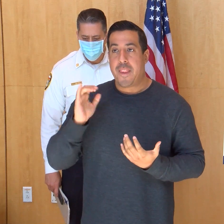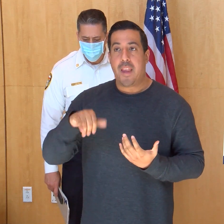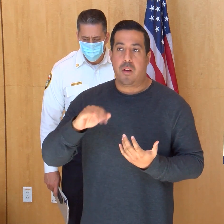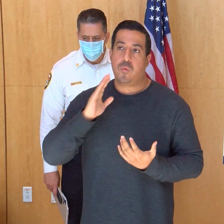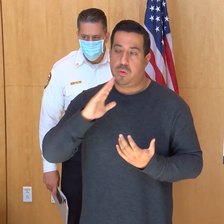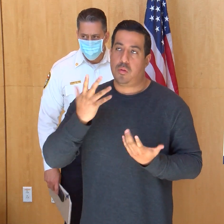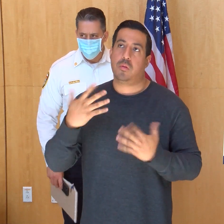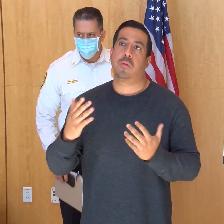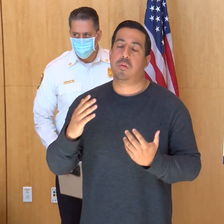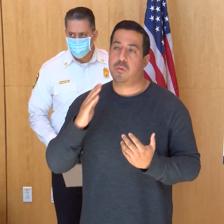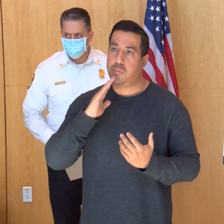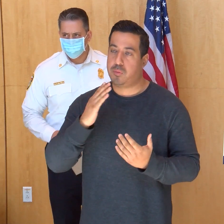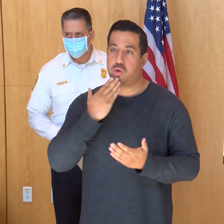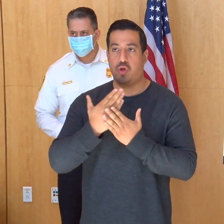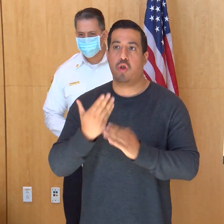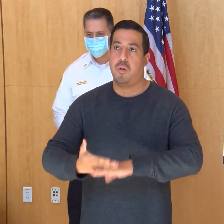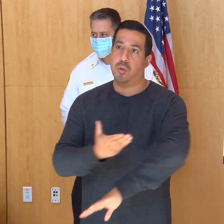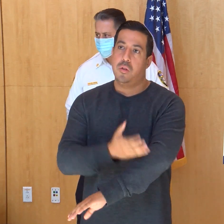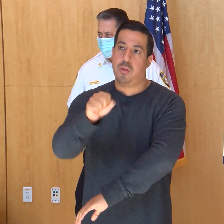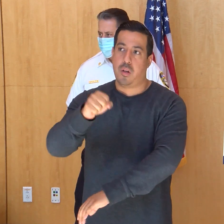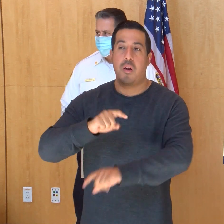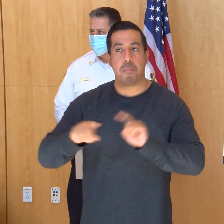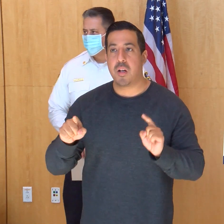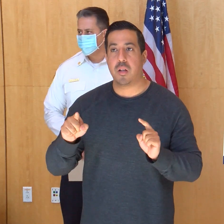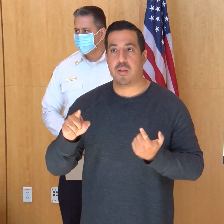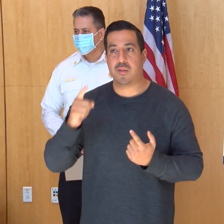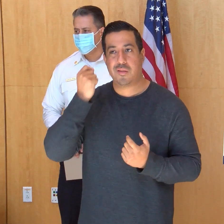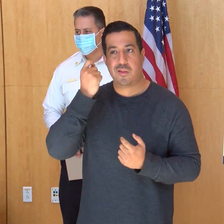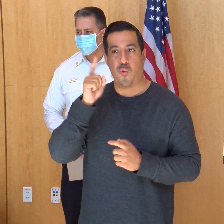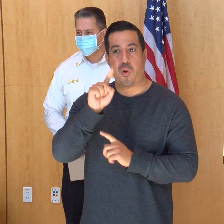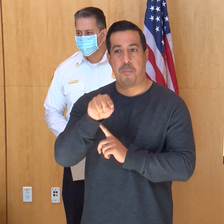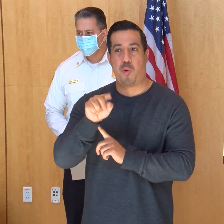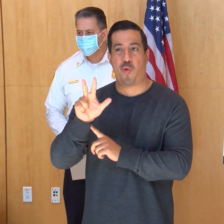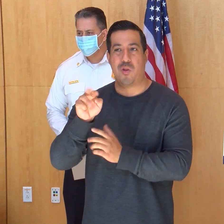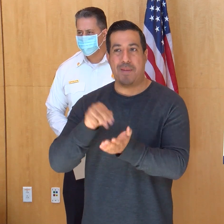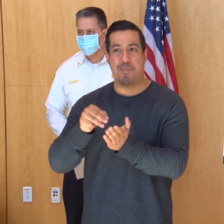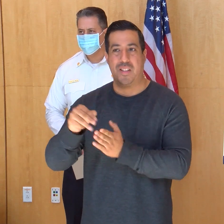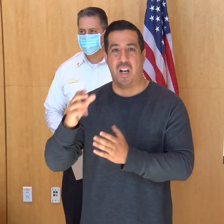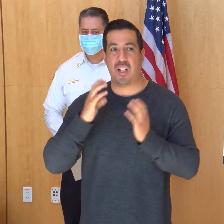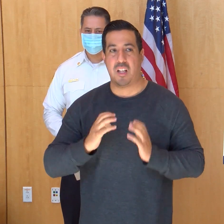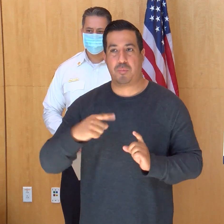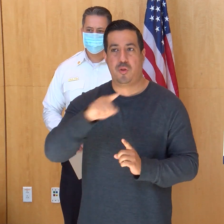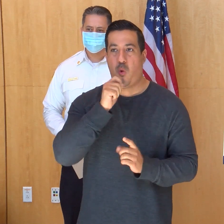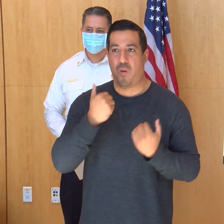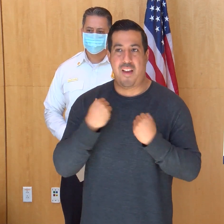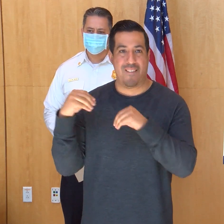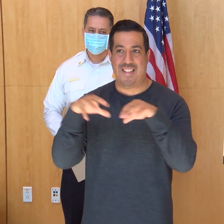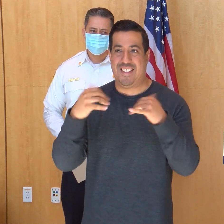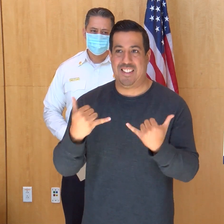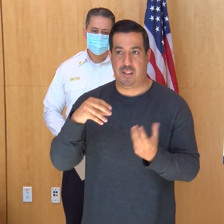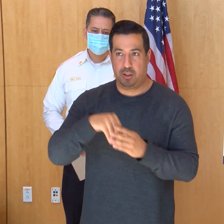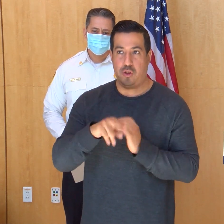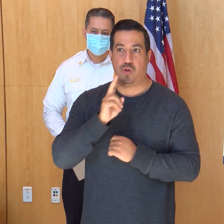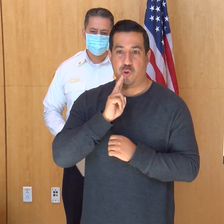be a significant improvement, but in view of the fact that there are 1.3 million customers that are without power in this